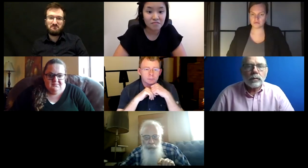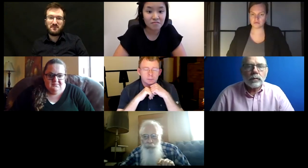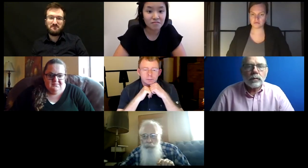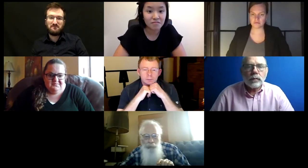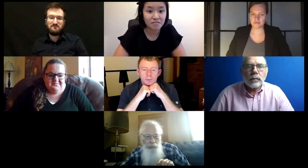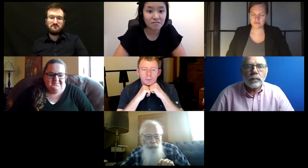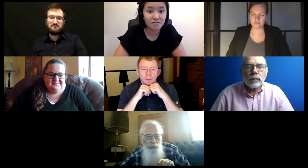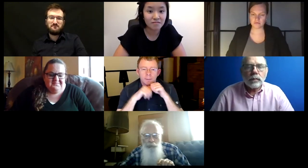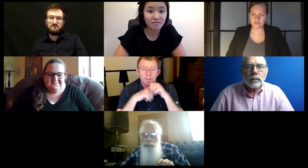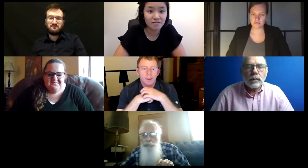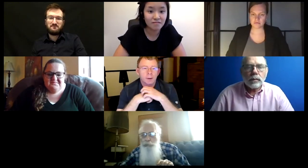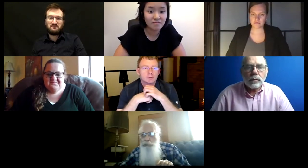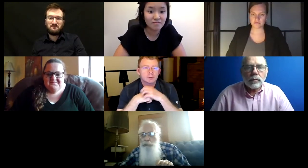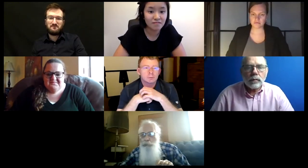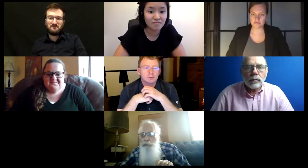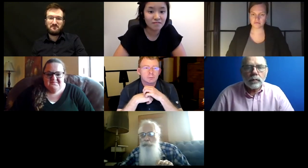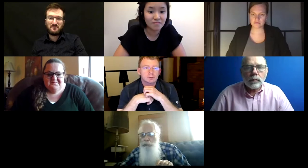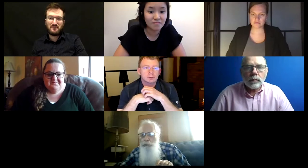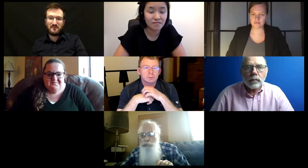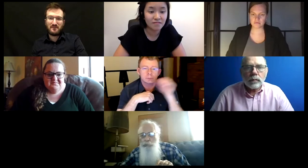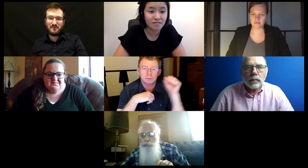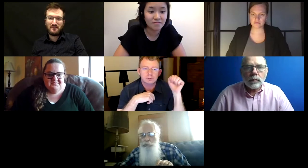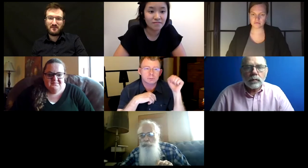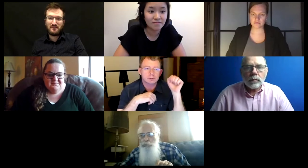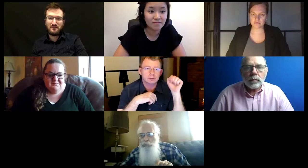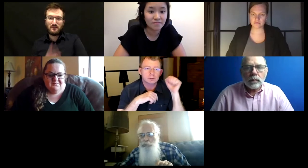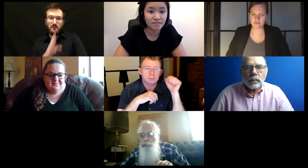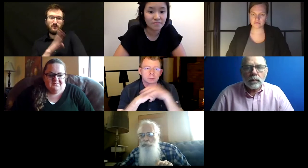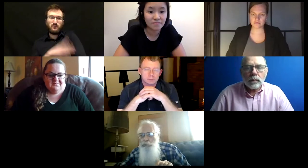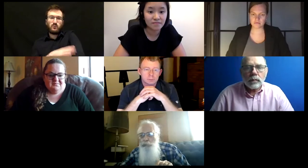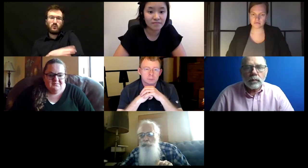I would like to say something from Bruce. Bruce?